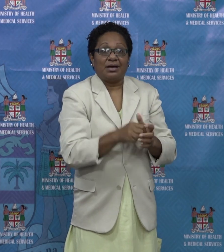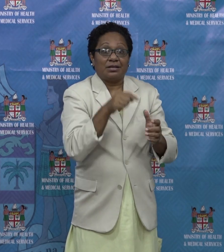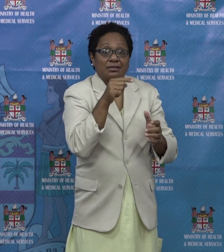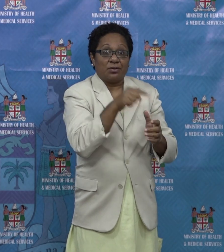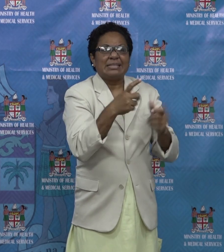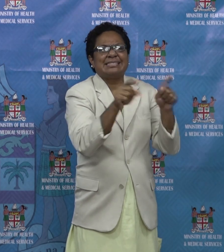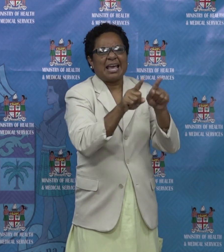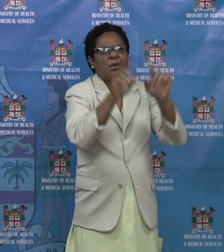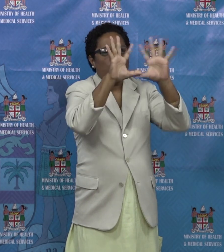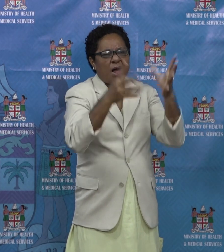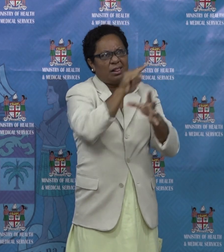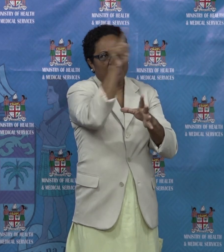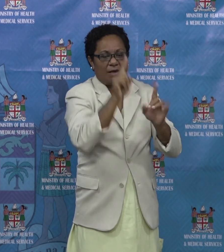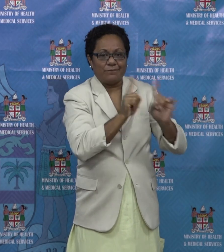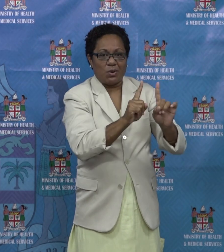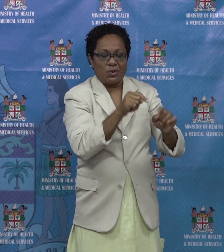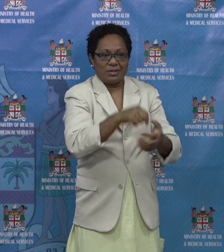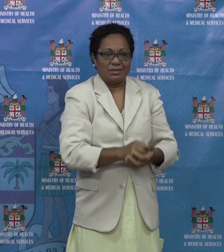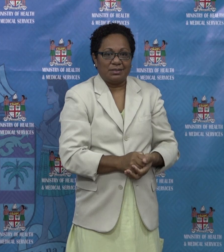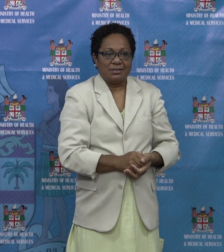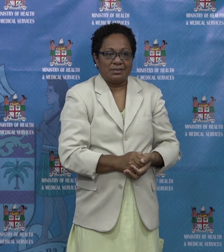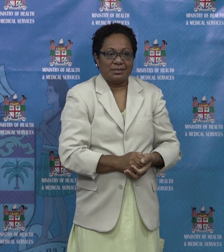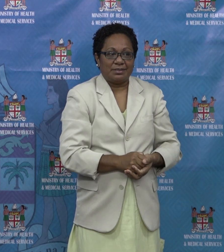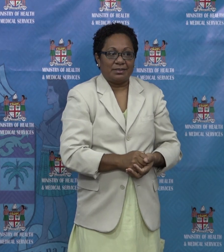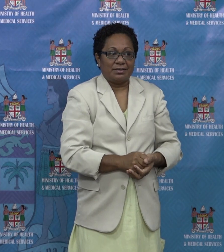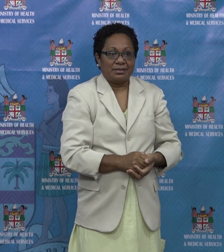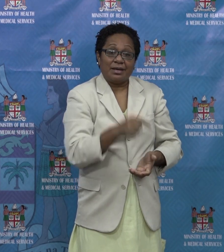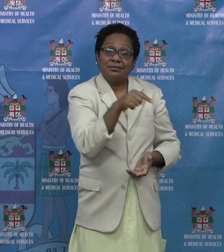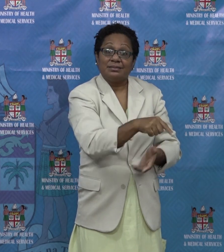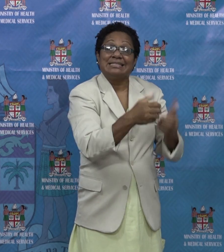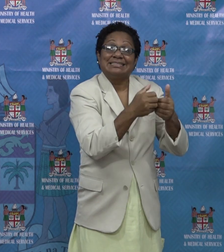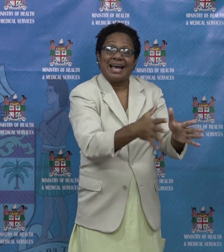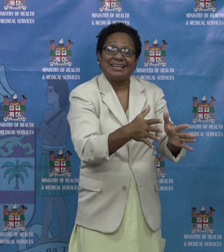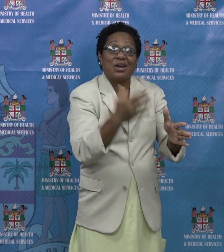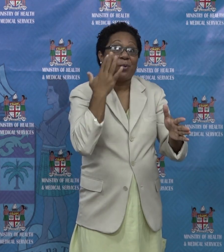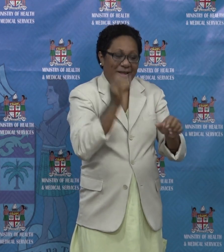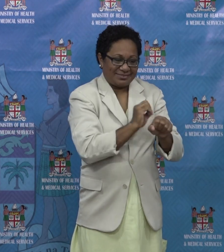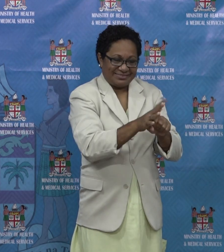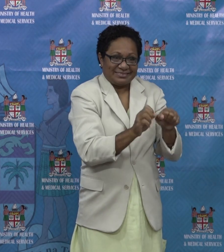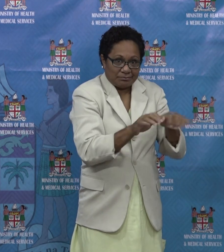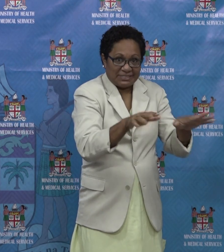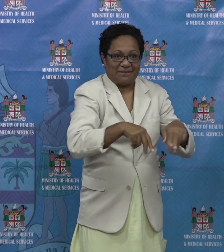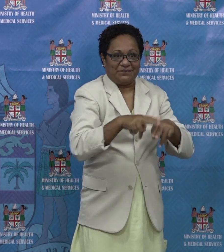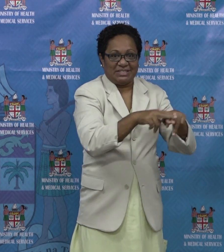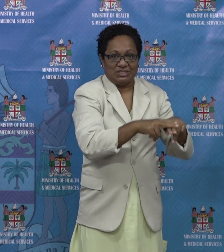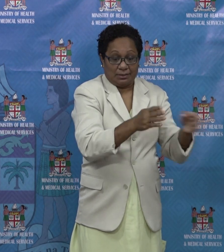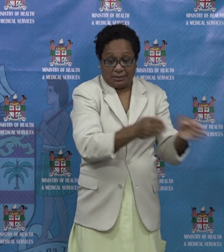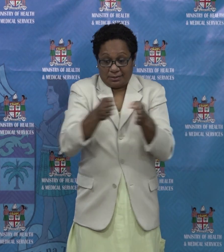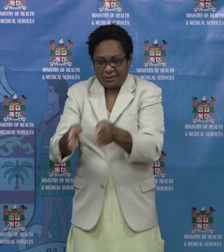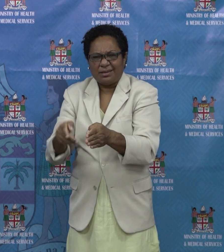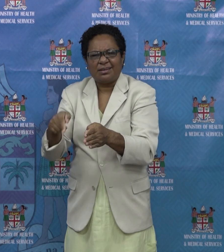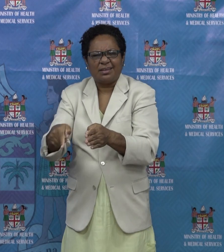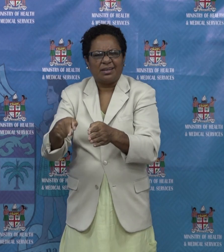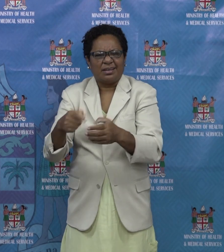the world, and was developed quite early in the pandemic. The other one is the